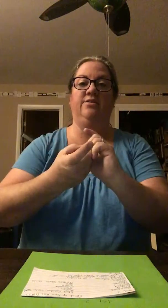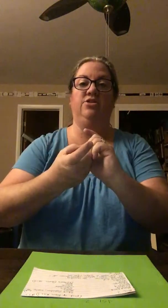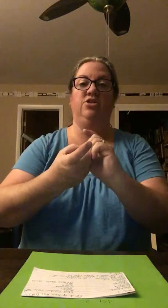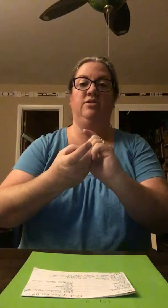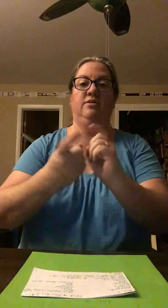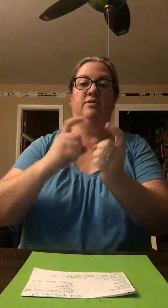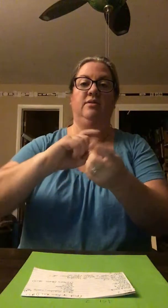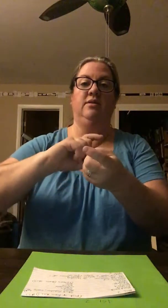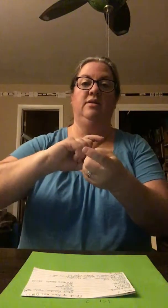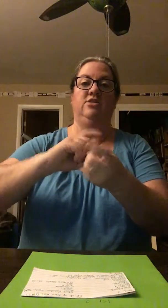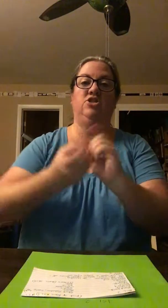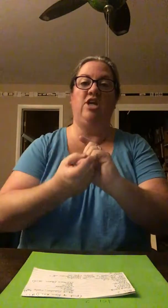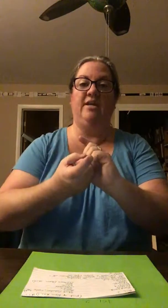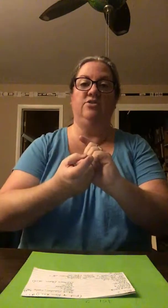Change. Change.